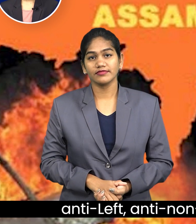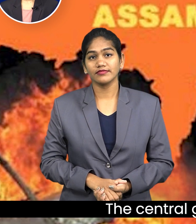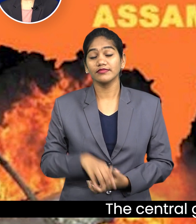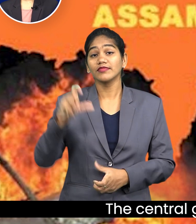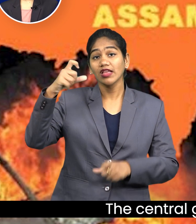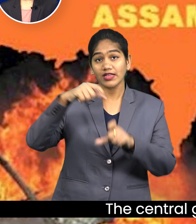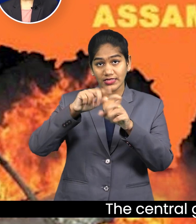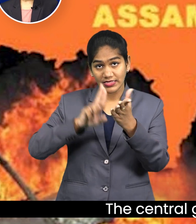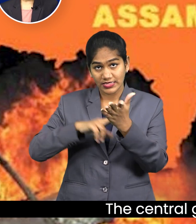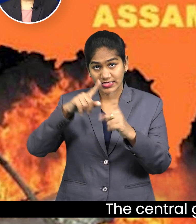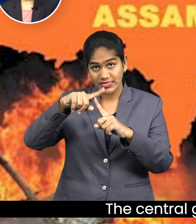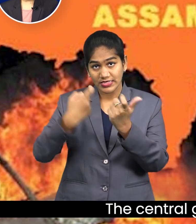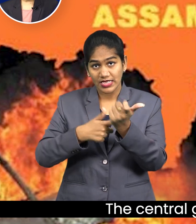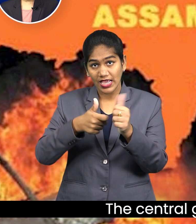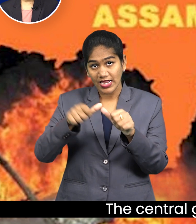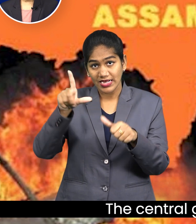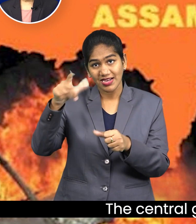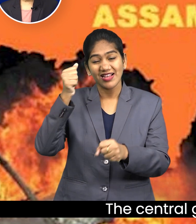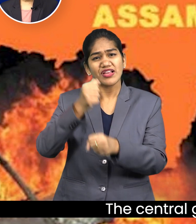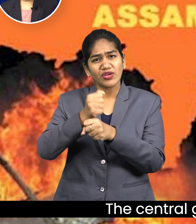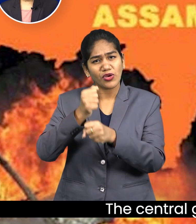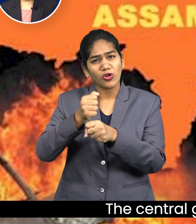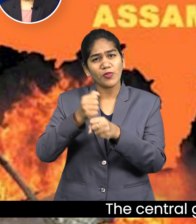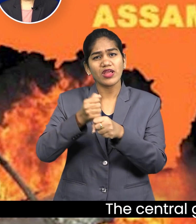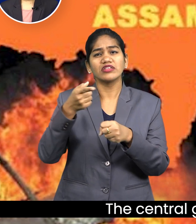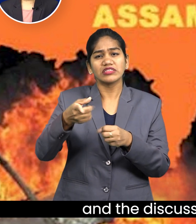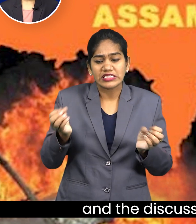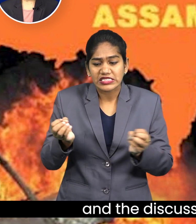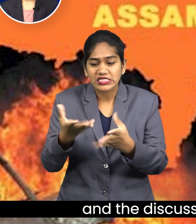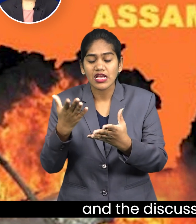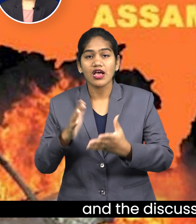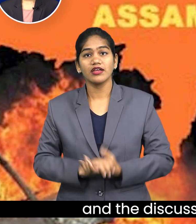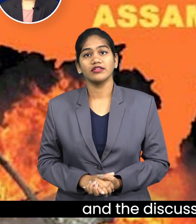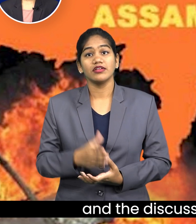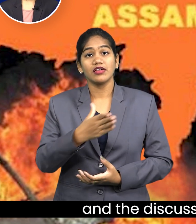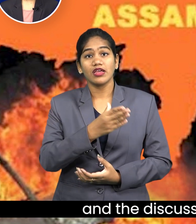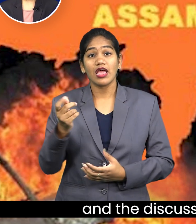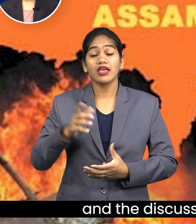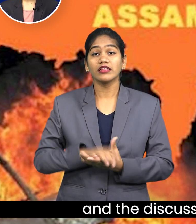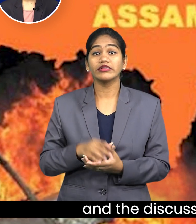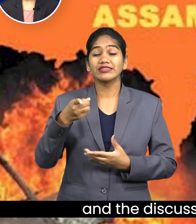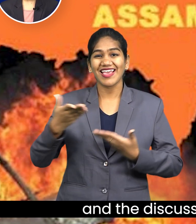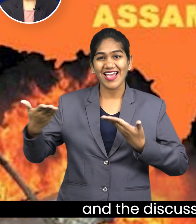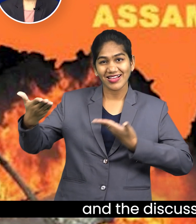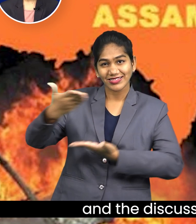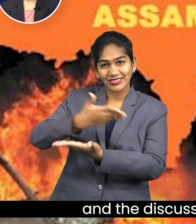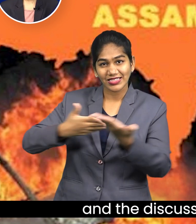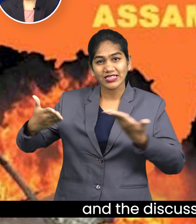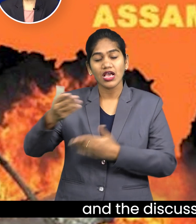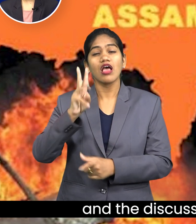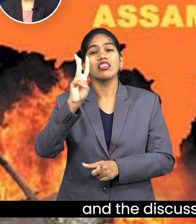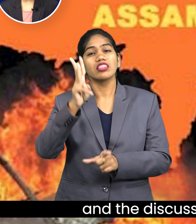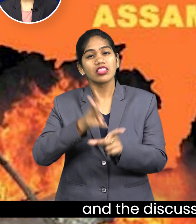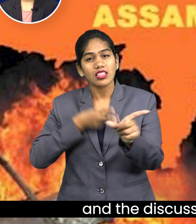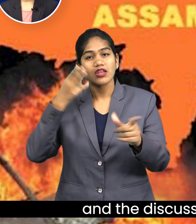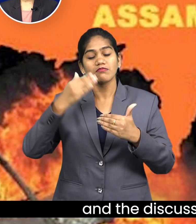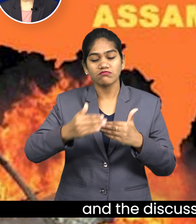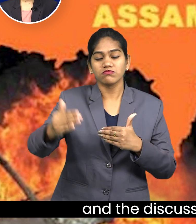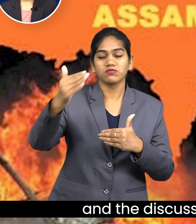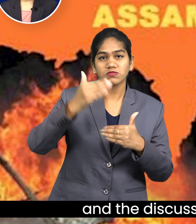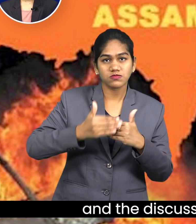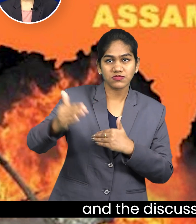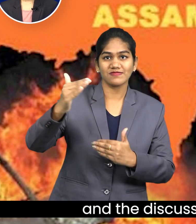The central government stepped in and the discussion lasted for three years.